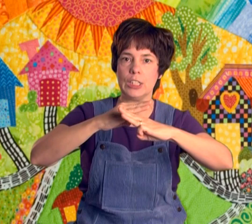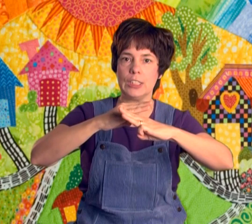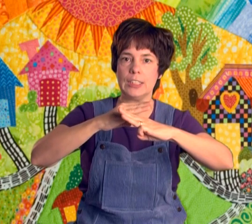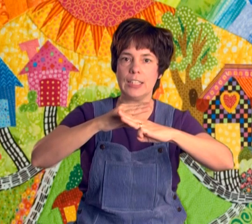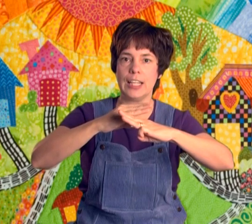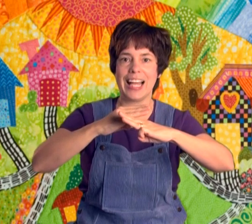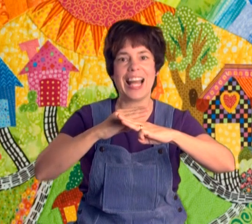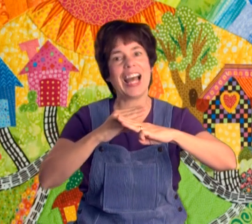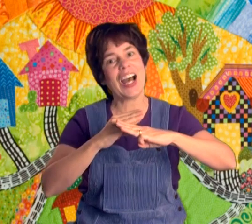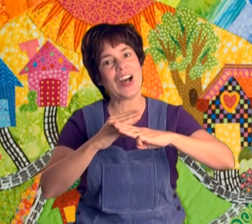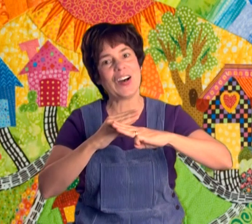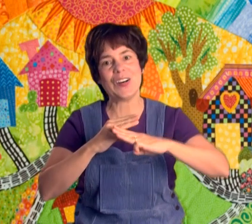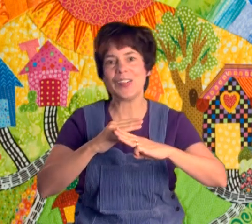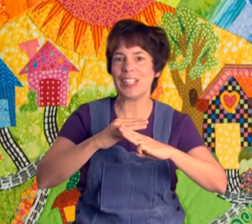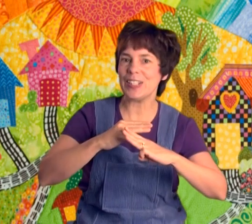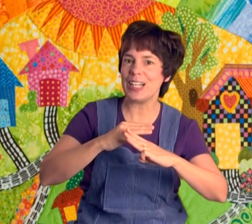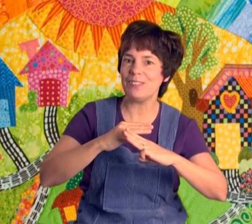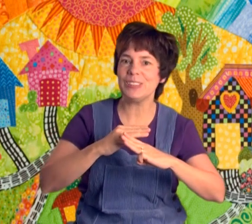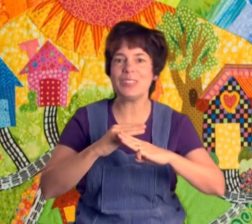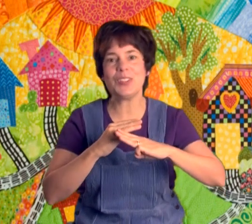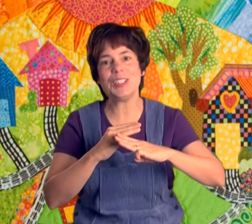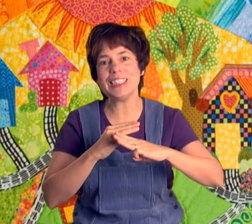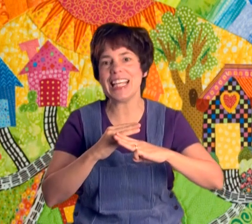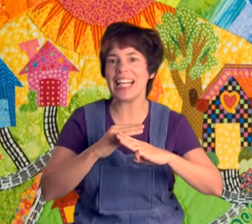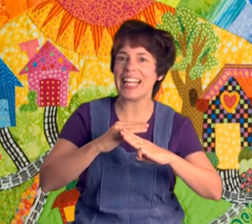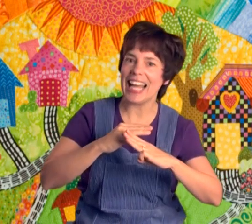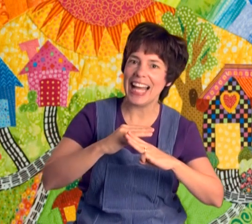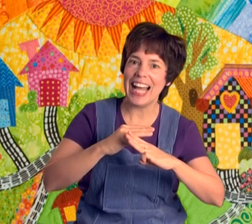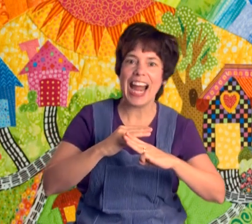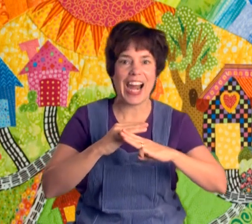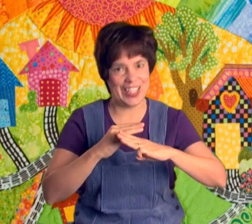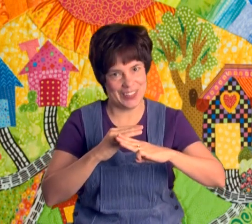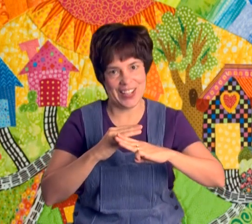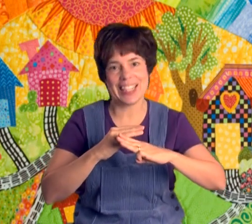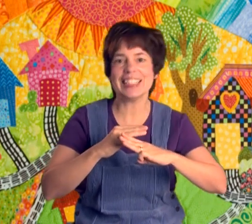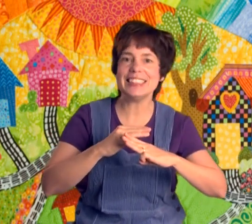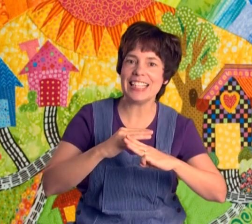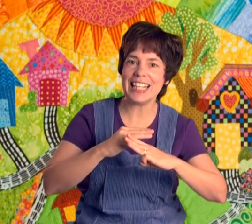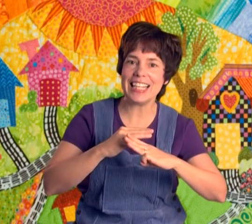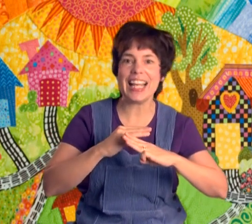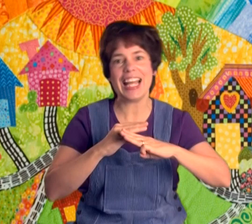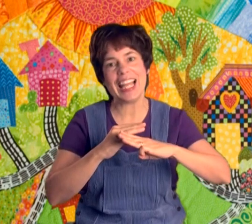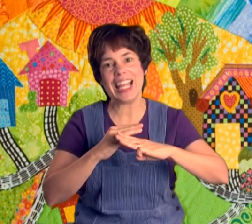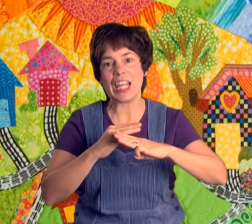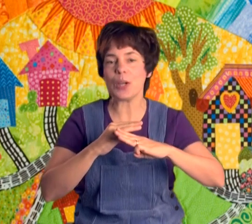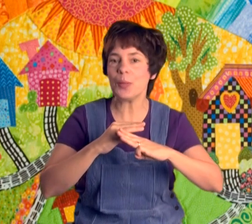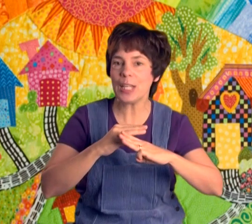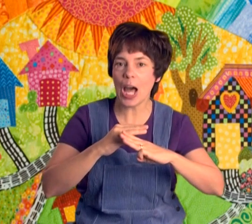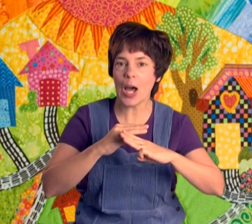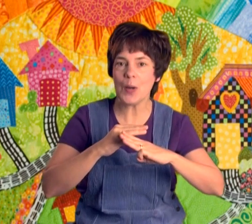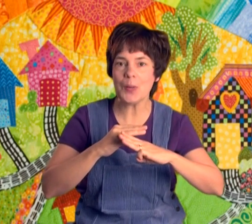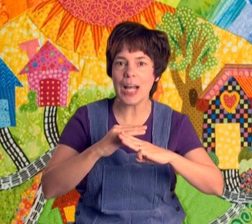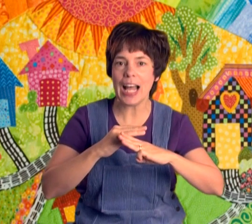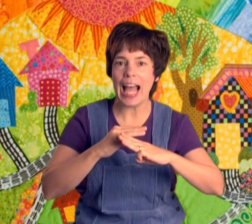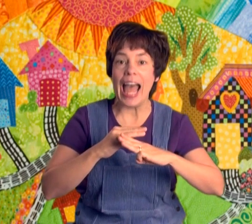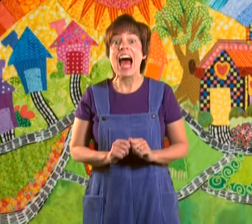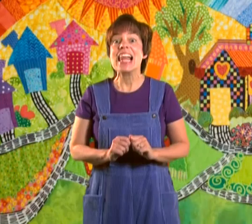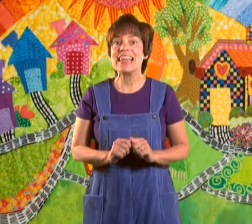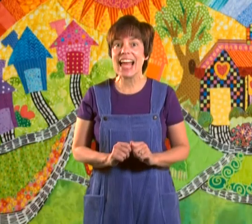world. Oh, here comes the music. Are you ready to sing? Here we go.